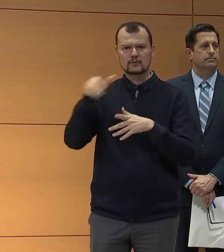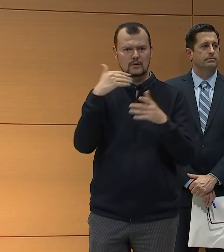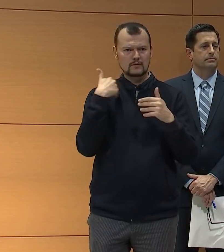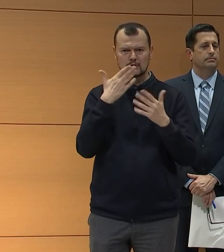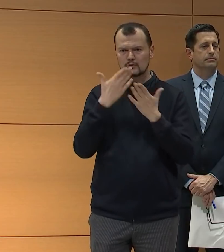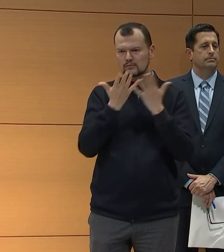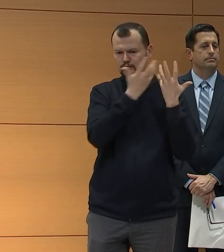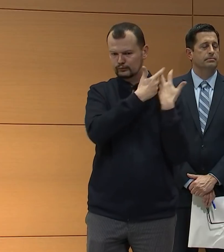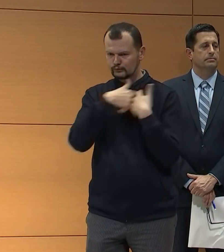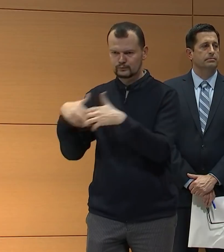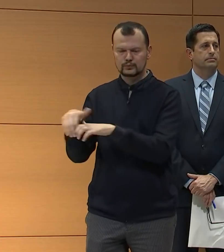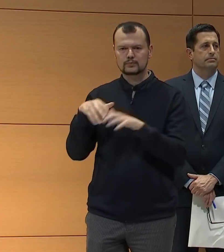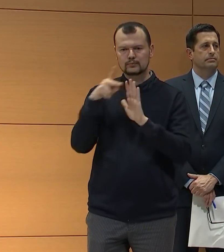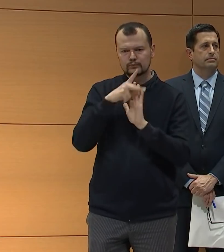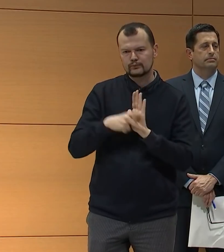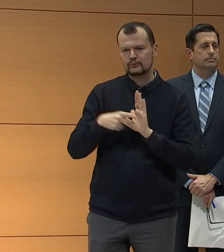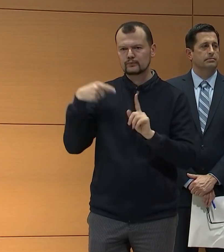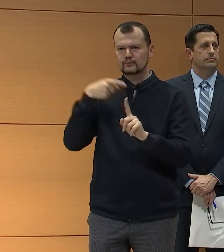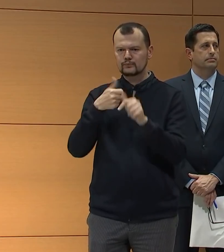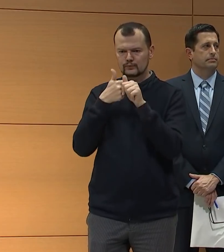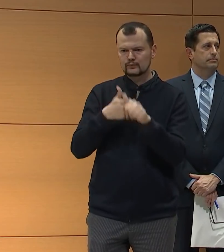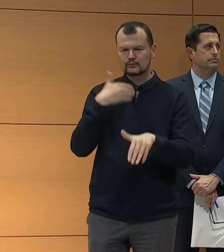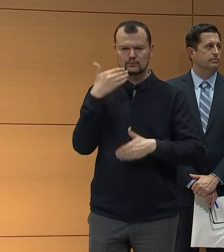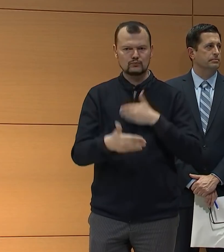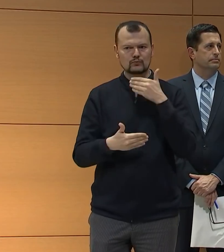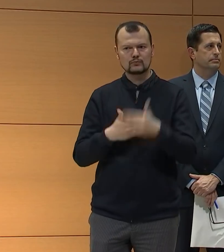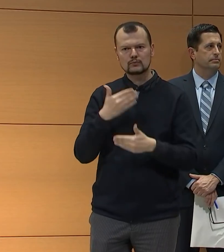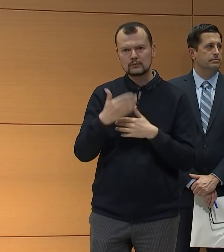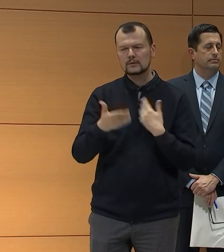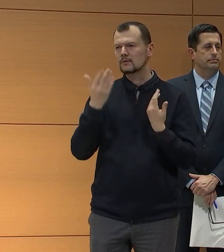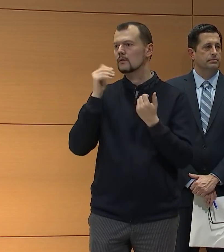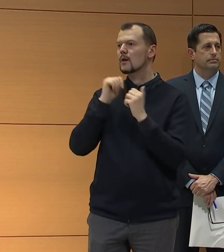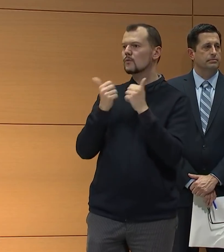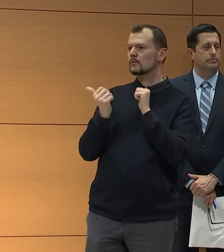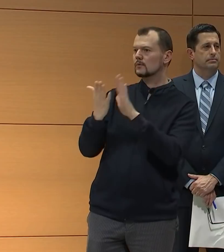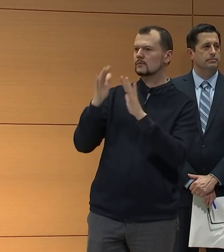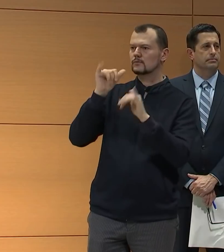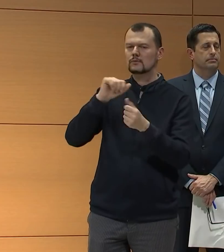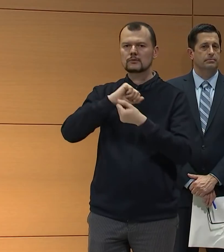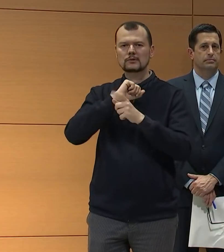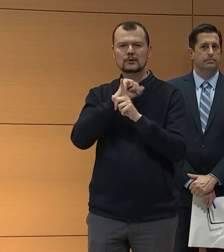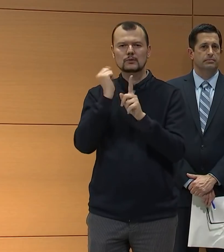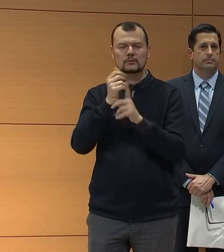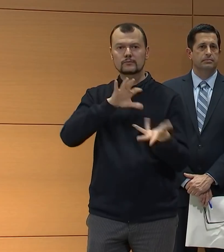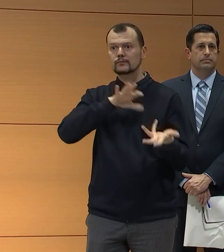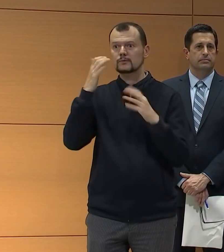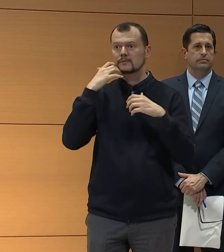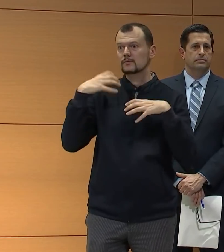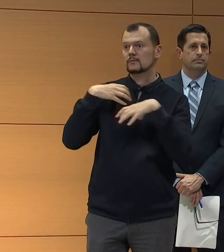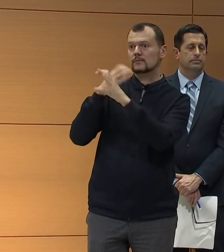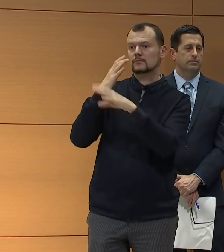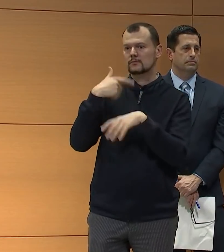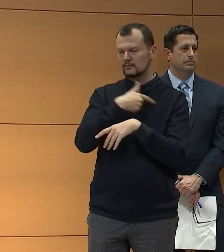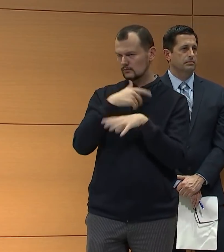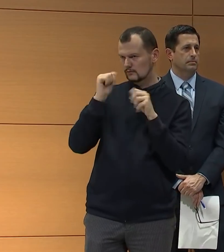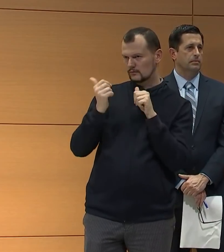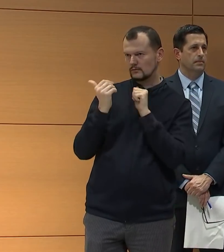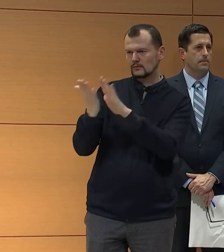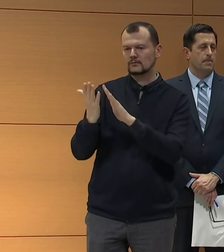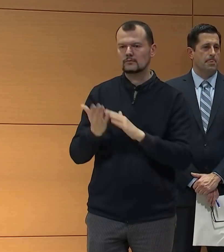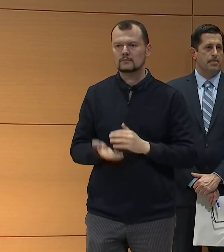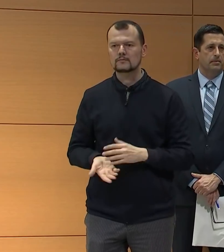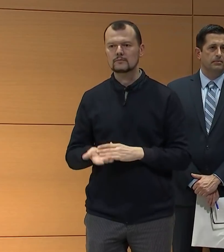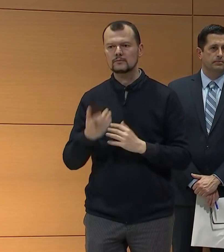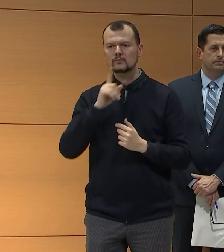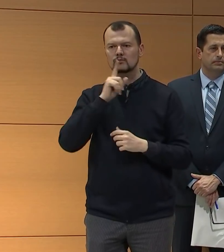deal with these type of situations. But anyone who's watching the headlines of what's happening nationally